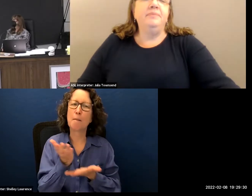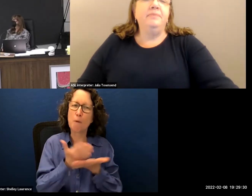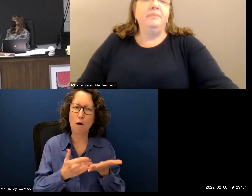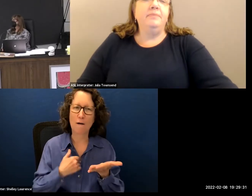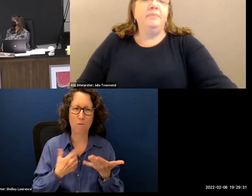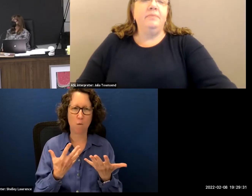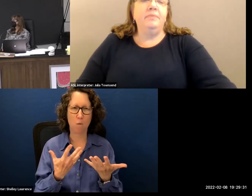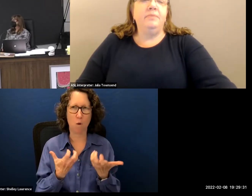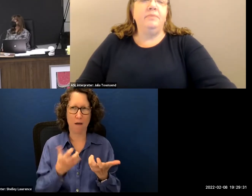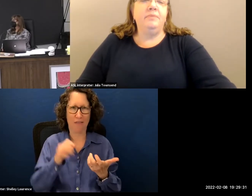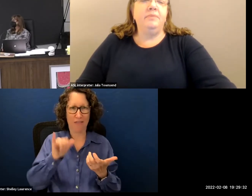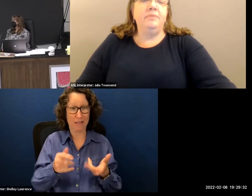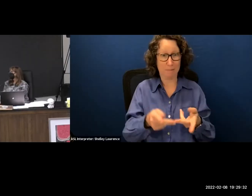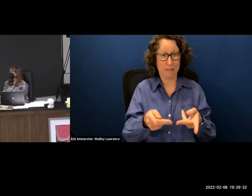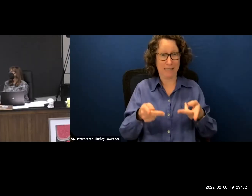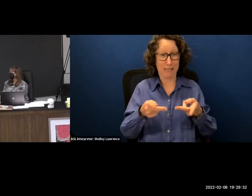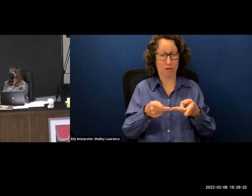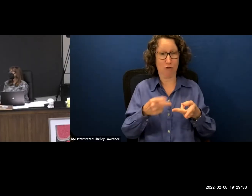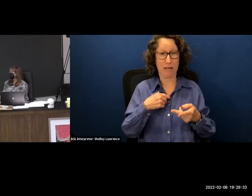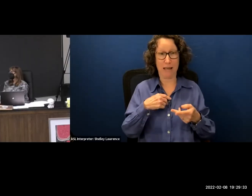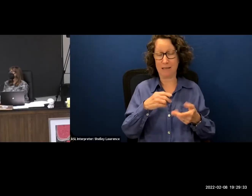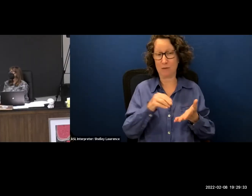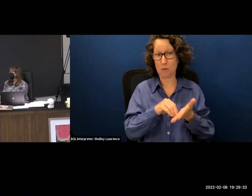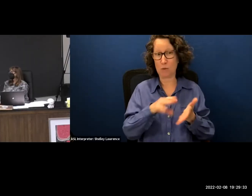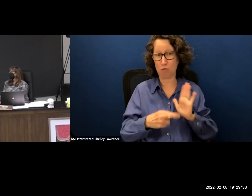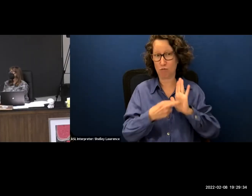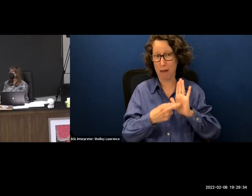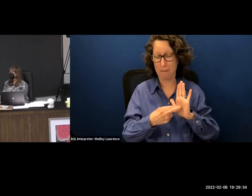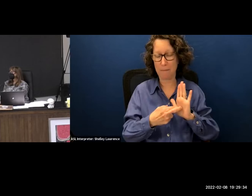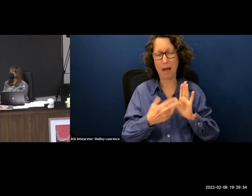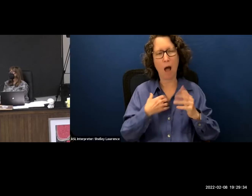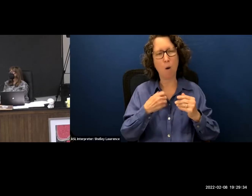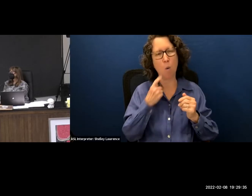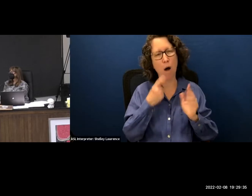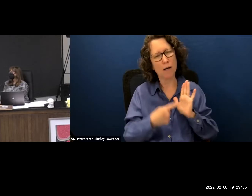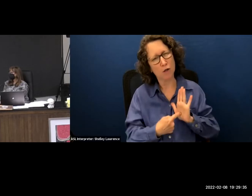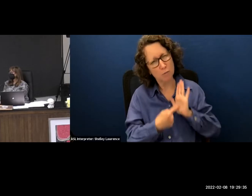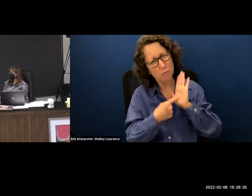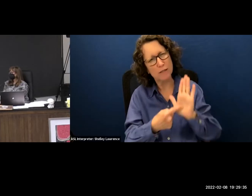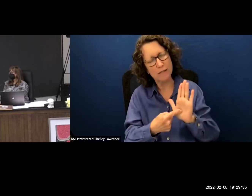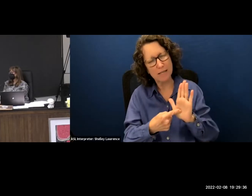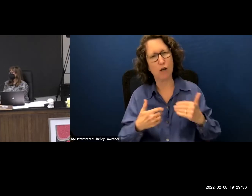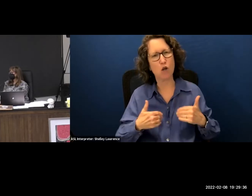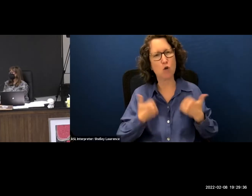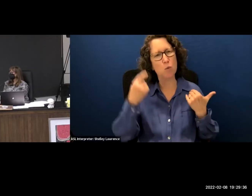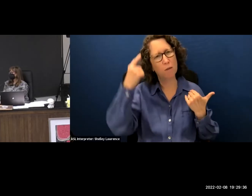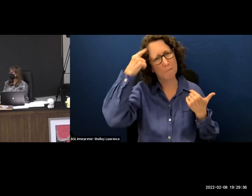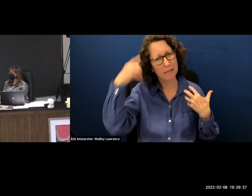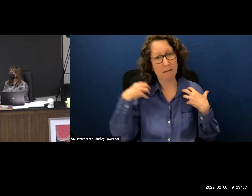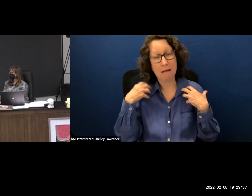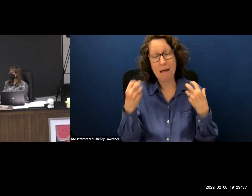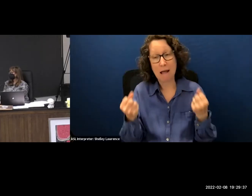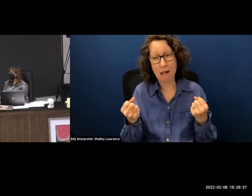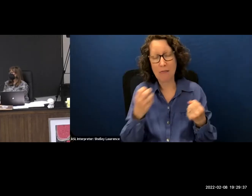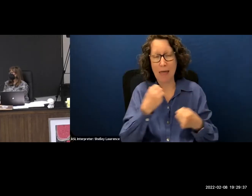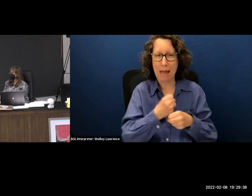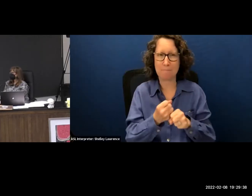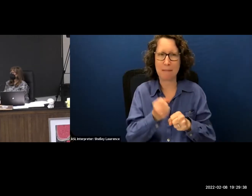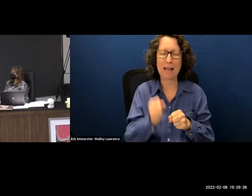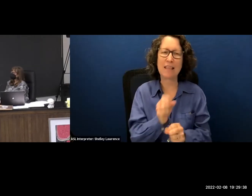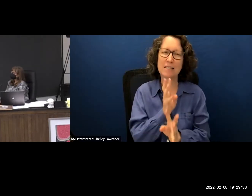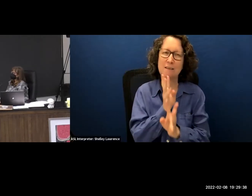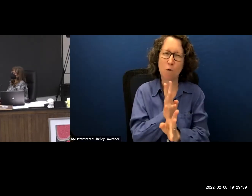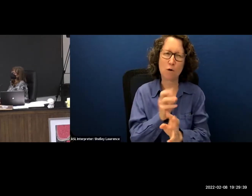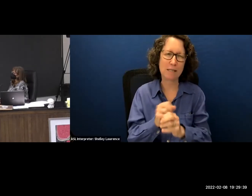with this position is to present the idea of youth mental health and make this voice even